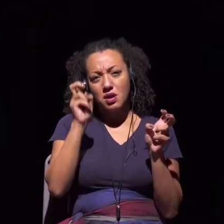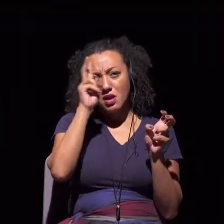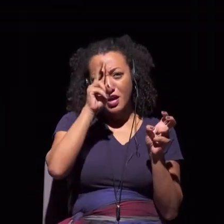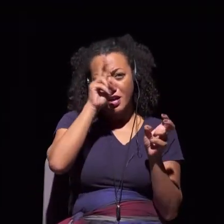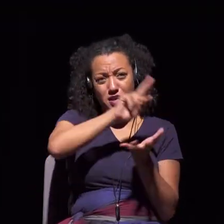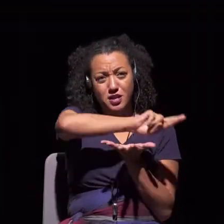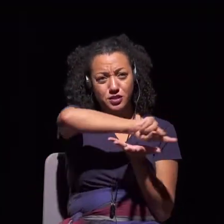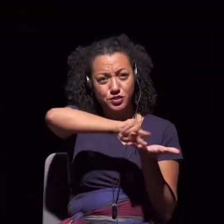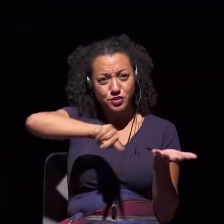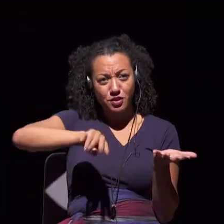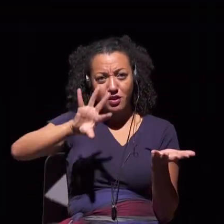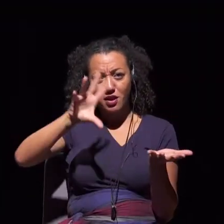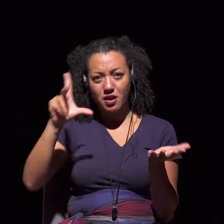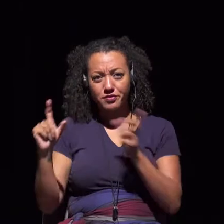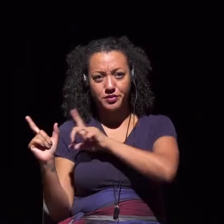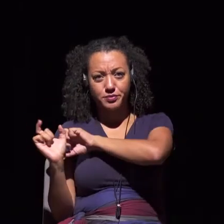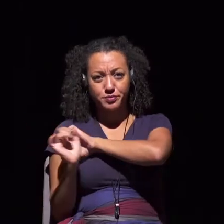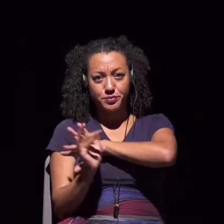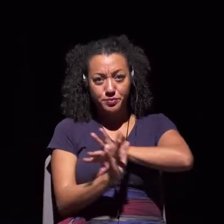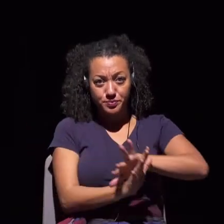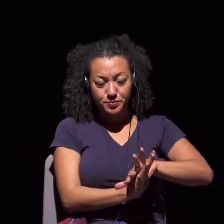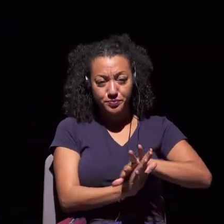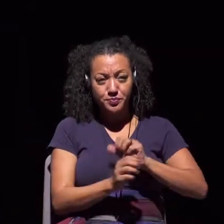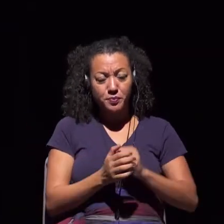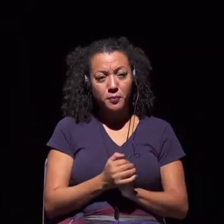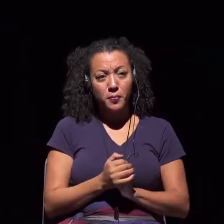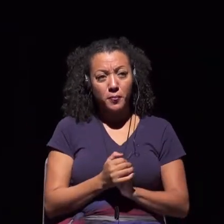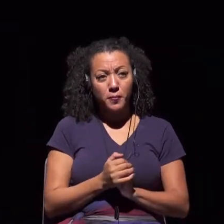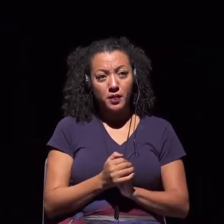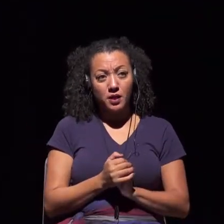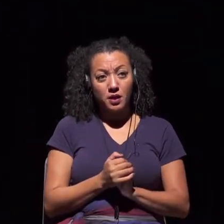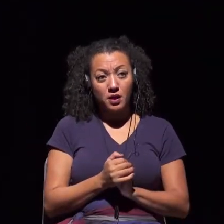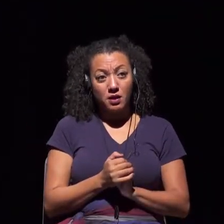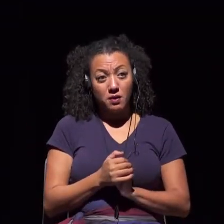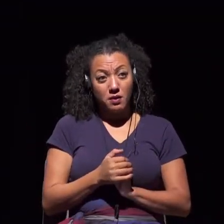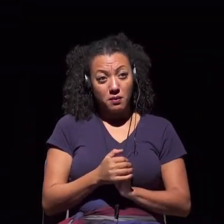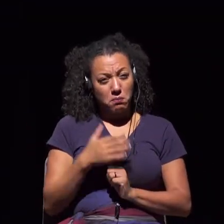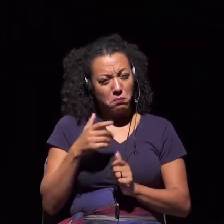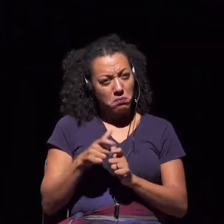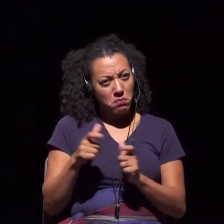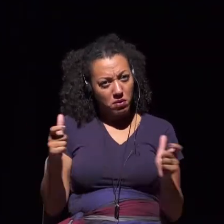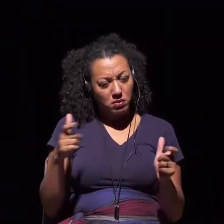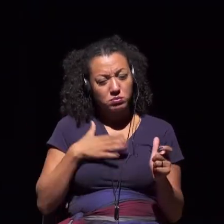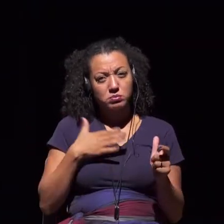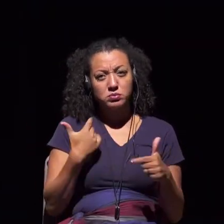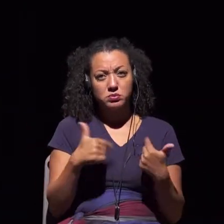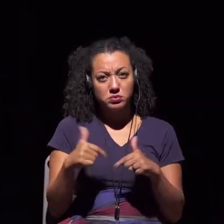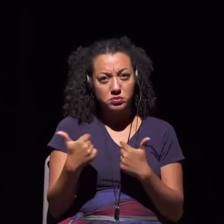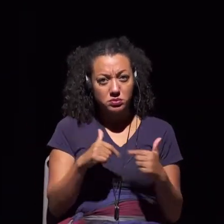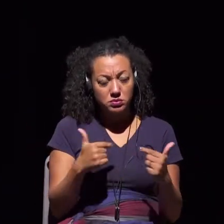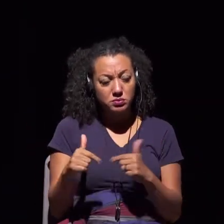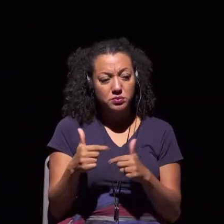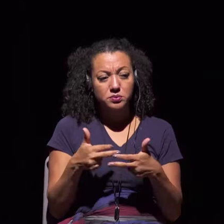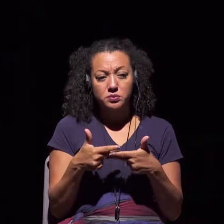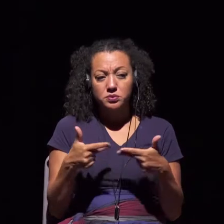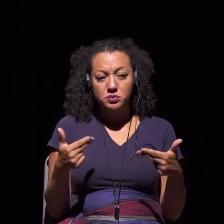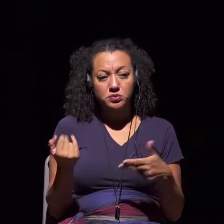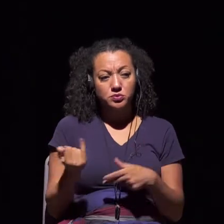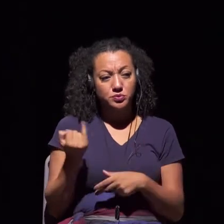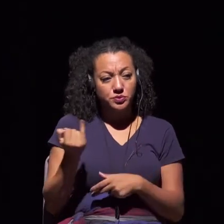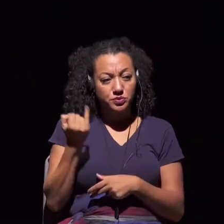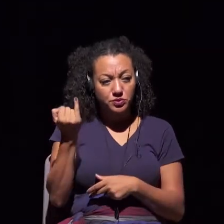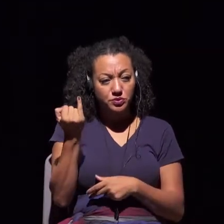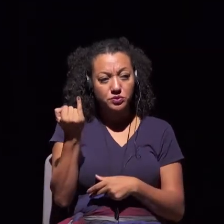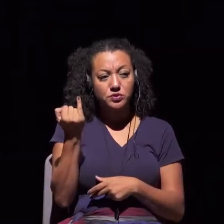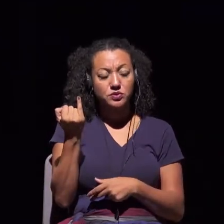diaspora. In a lot of my work, I've really, you know, what has really been an important aspect has been this notion of